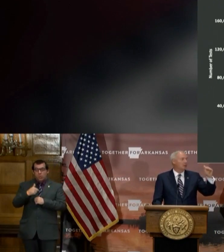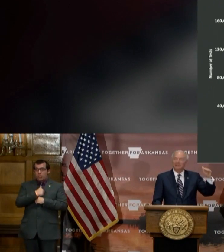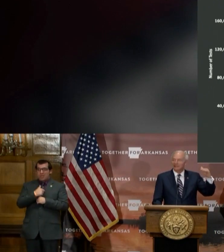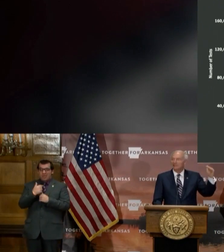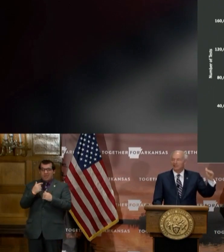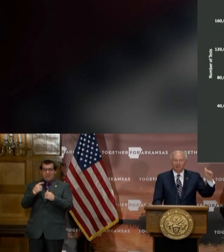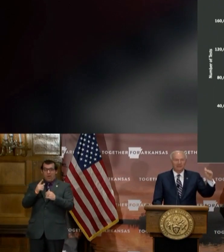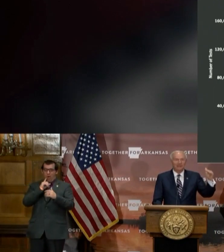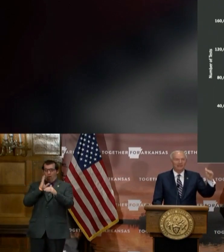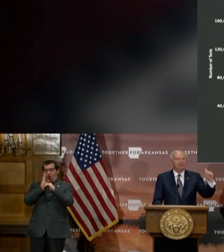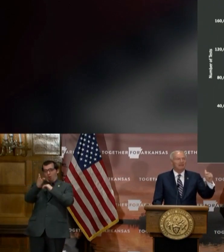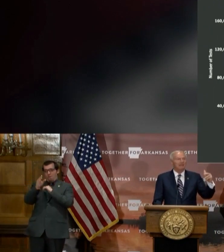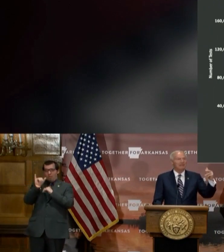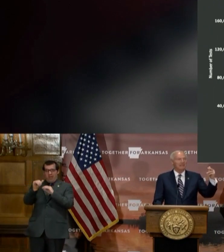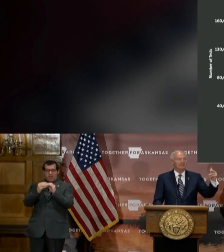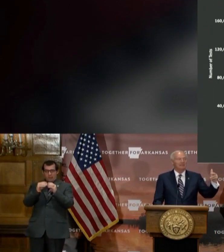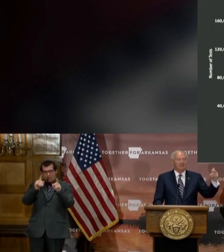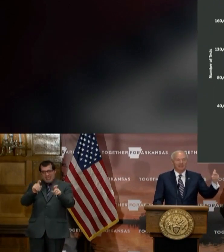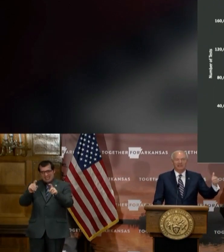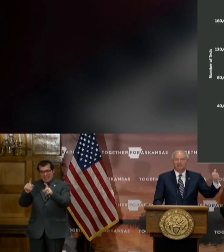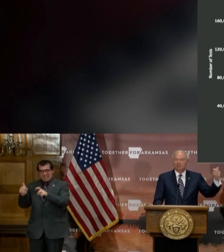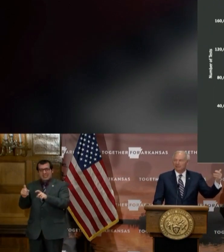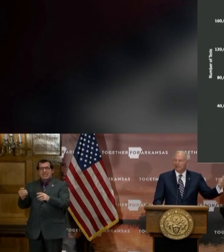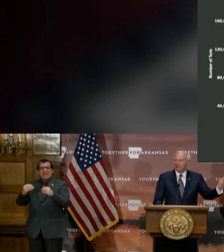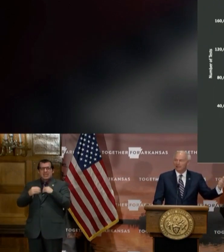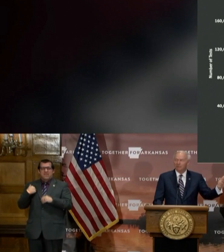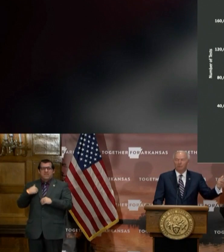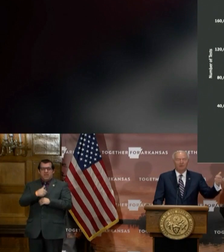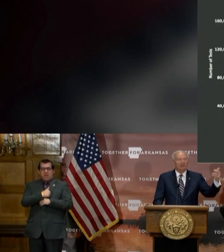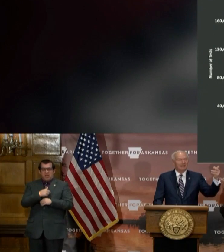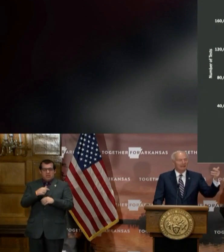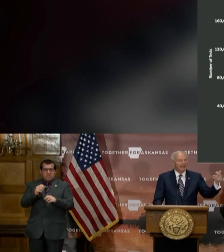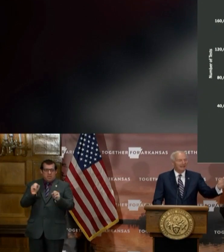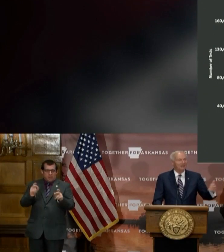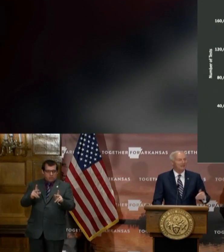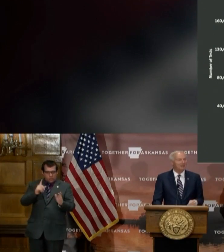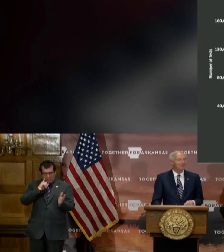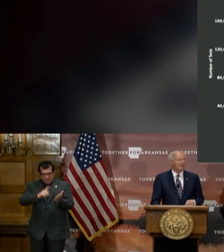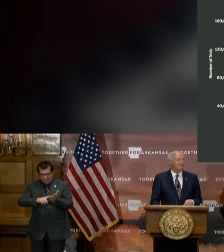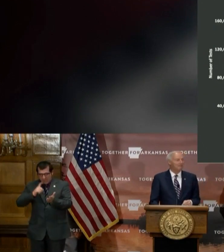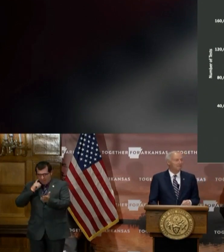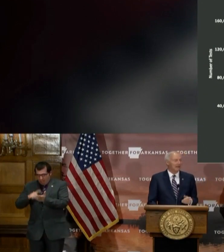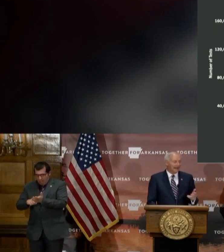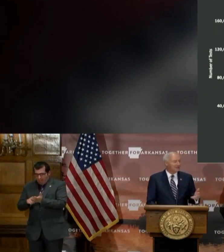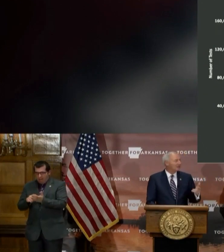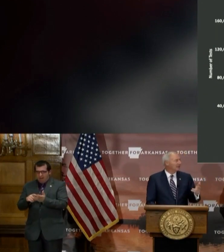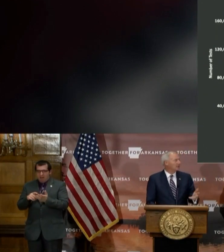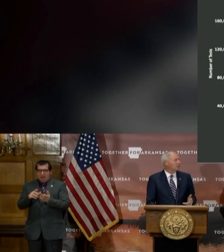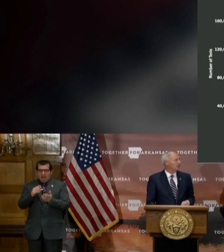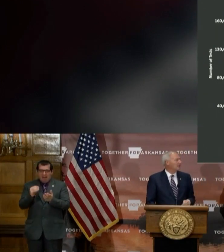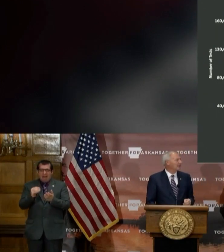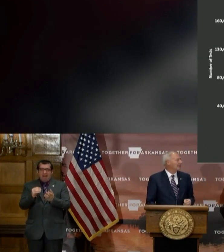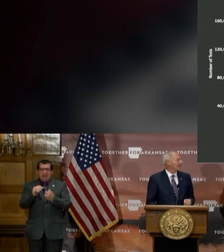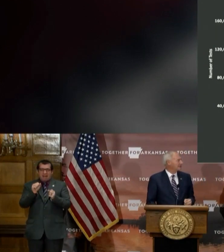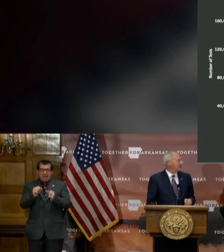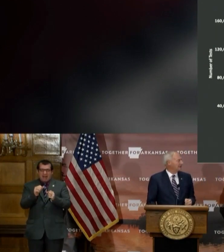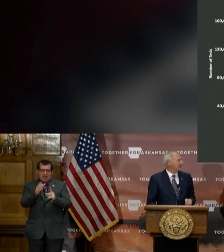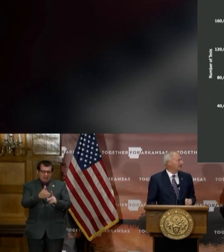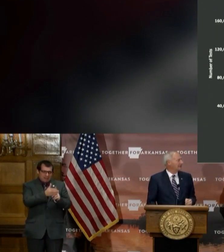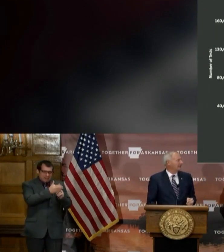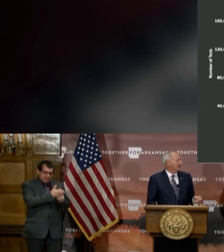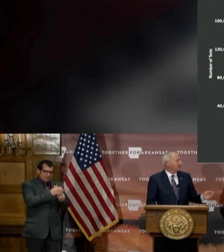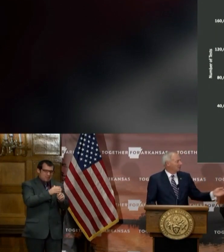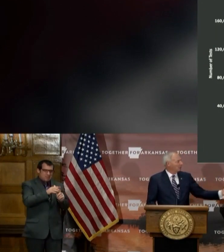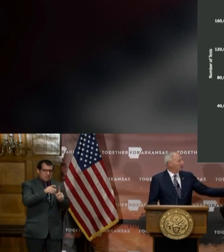that goal, and that's a good thing because it gives us a chance to identify more and to isolate, quarantine as